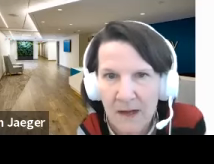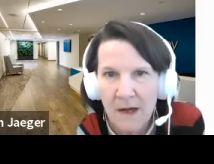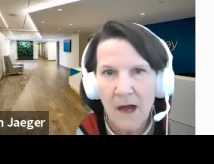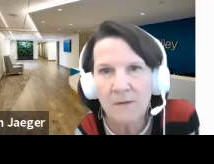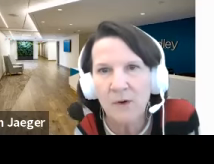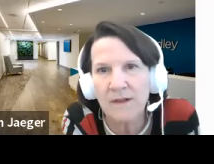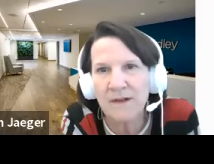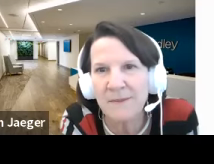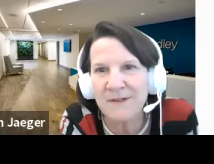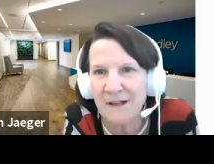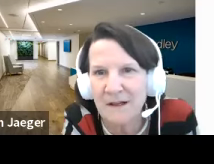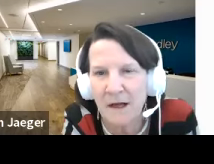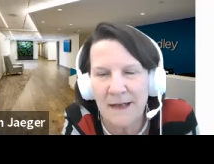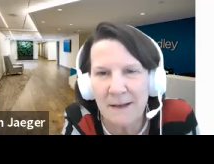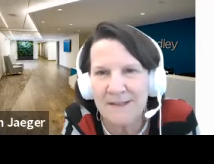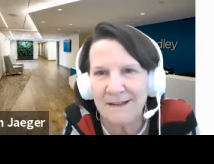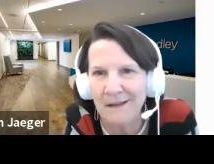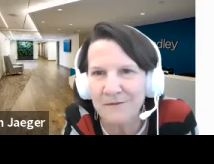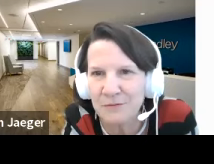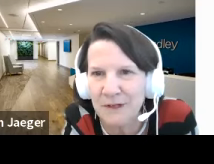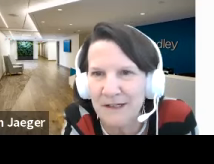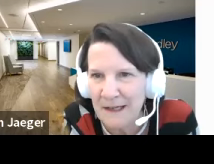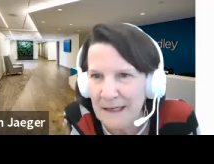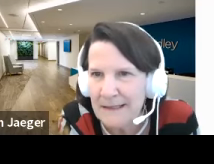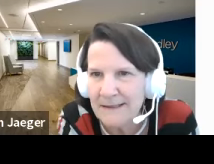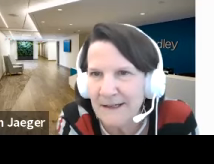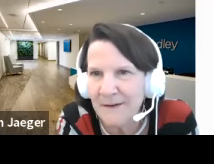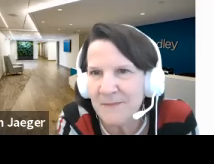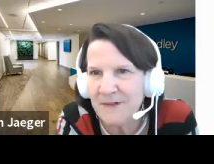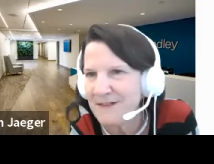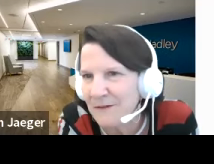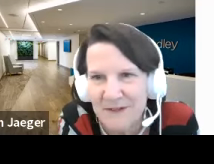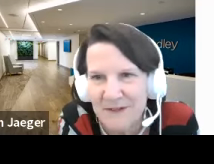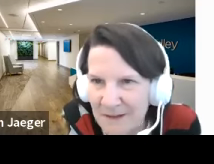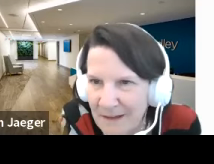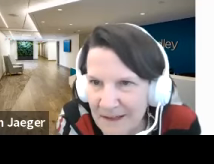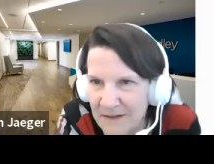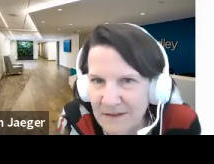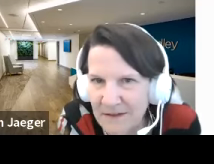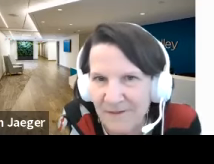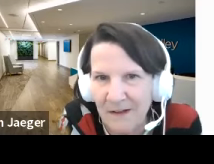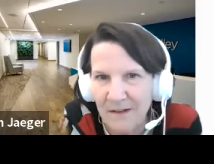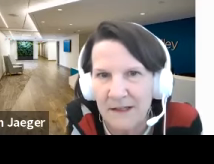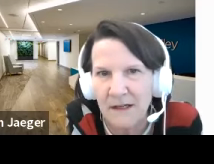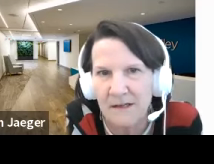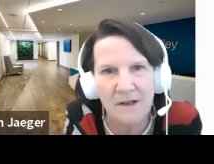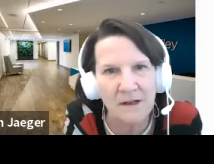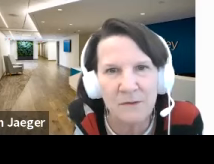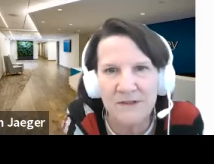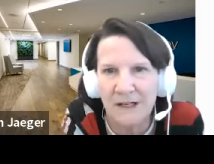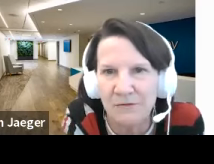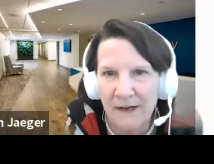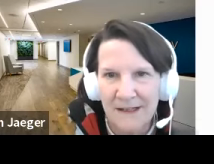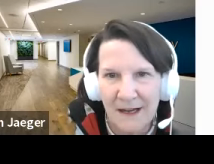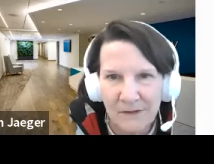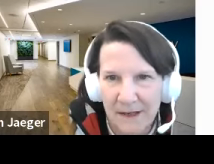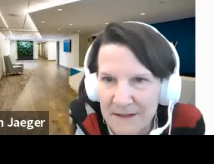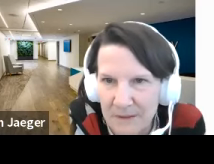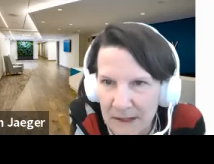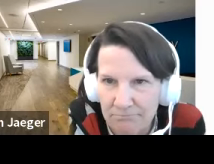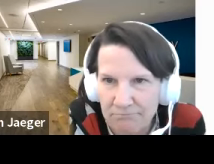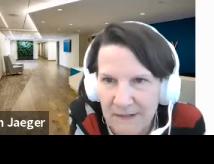to. One of the comments I love to read, it sounds something like this. It felt like Doug was sitting right